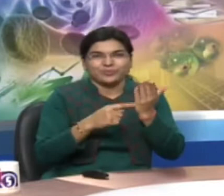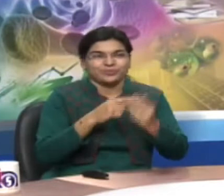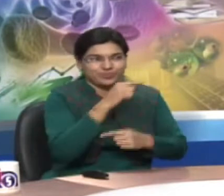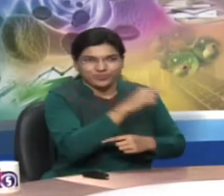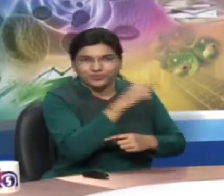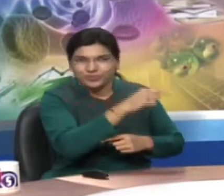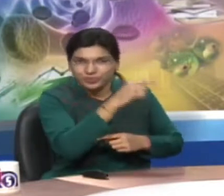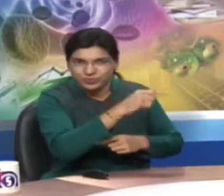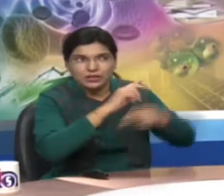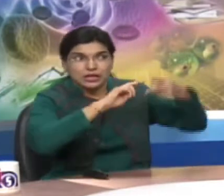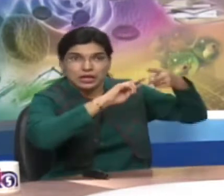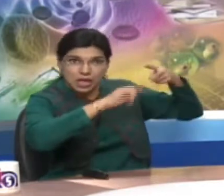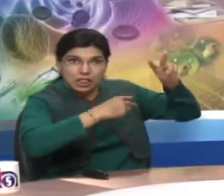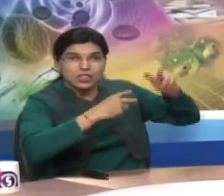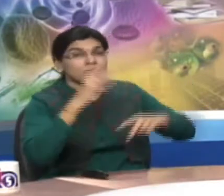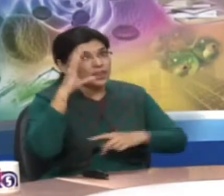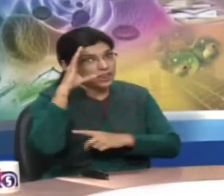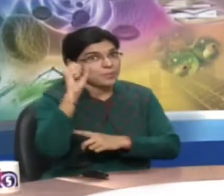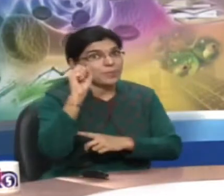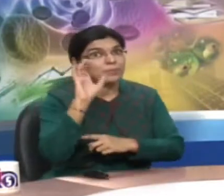she, or it.